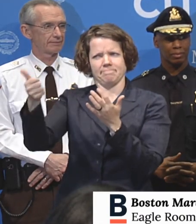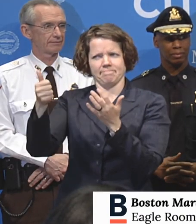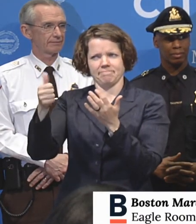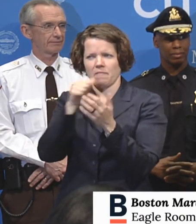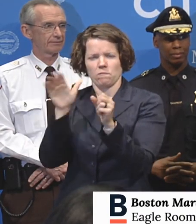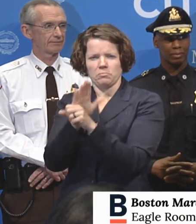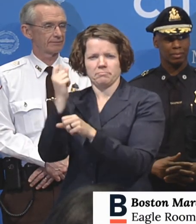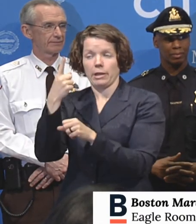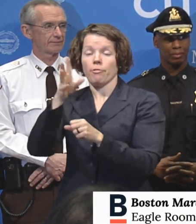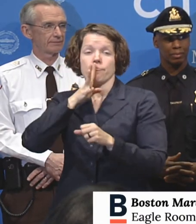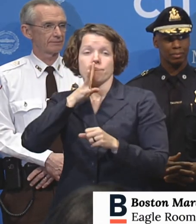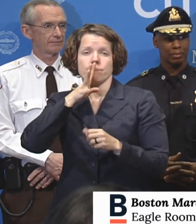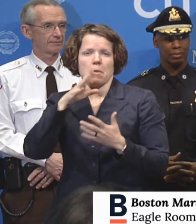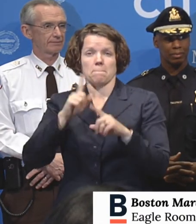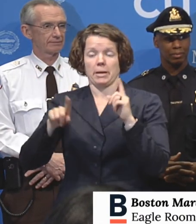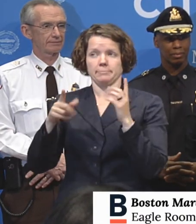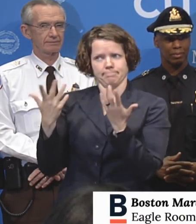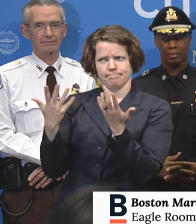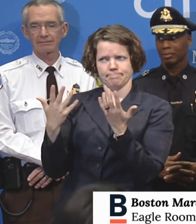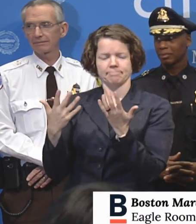America. I don't understand what, even know what that means.